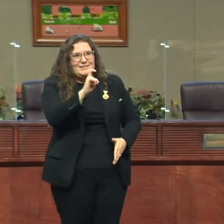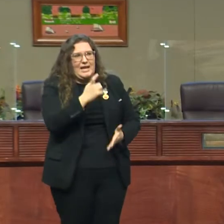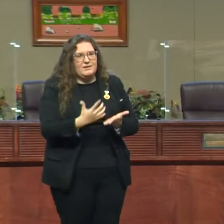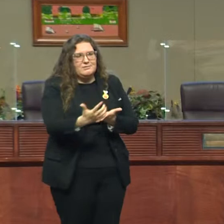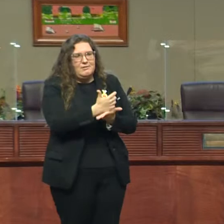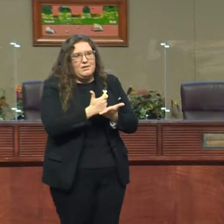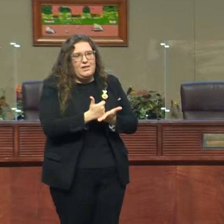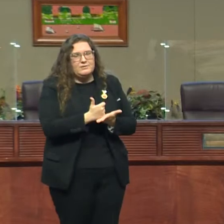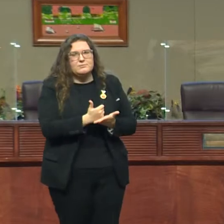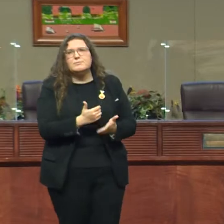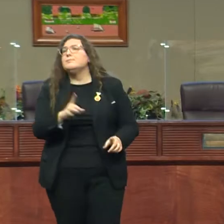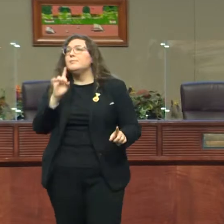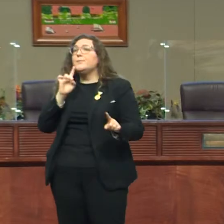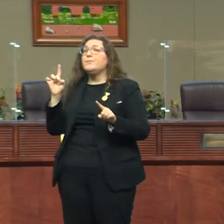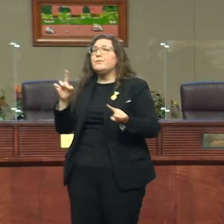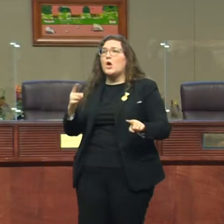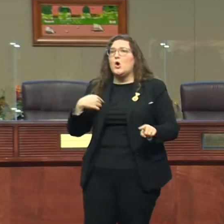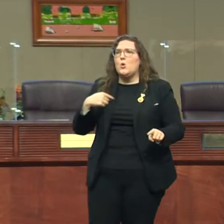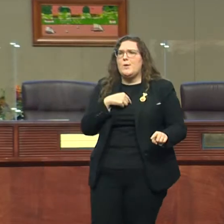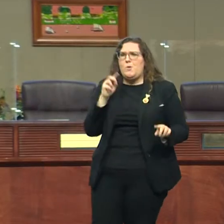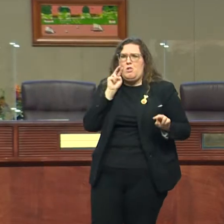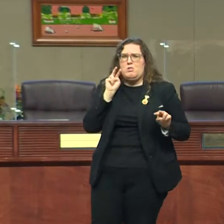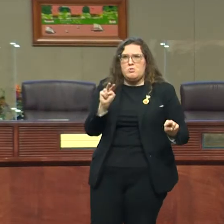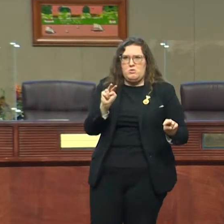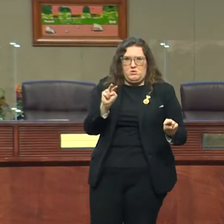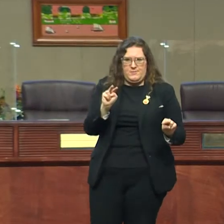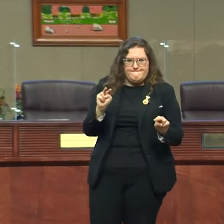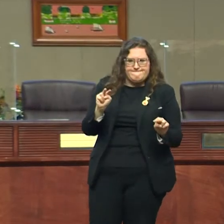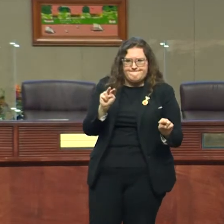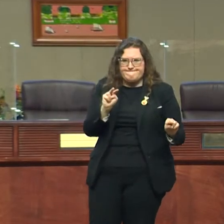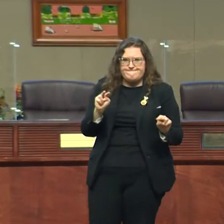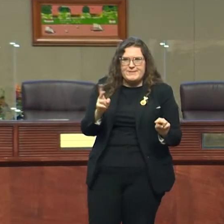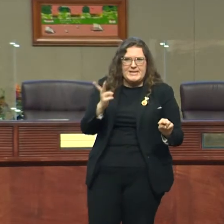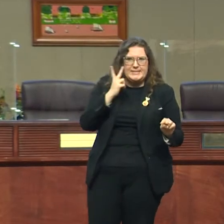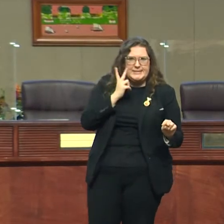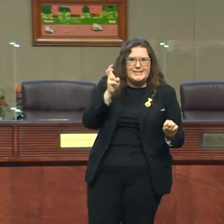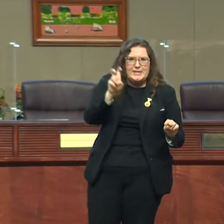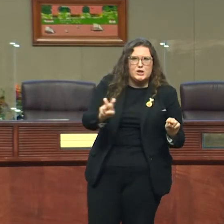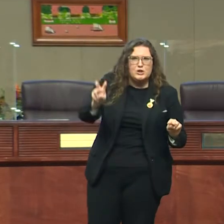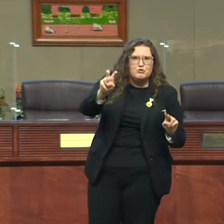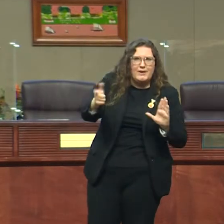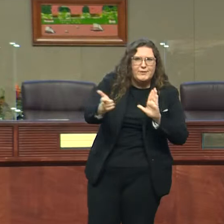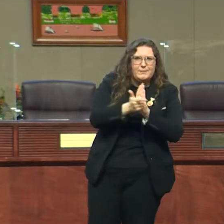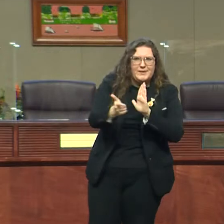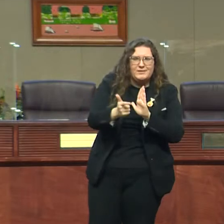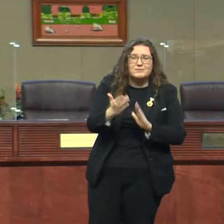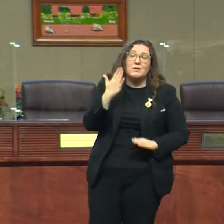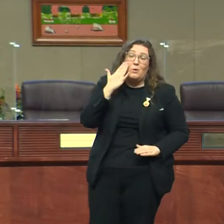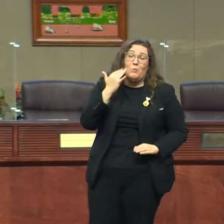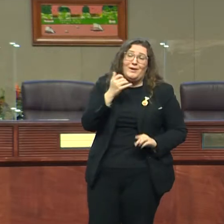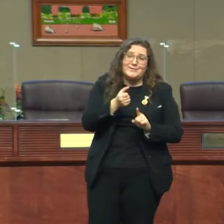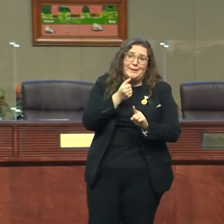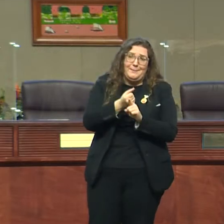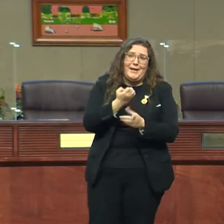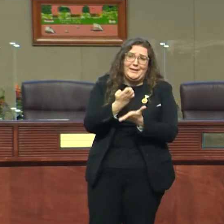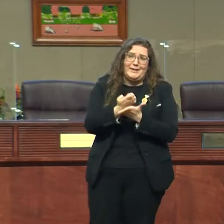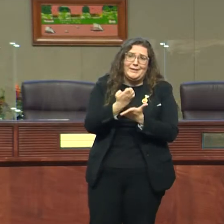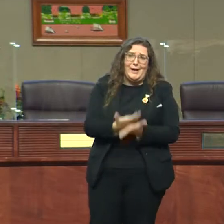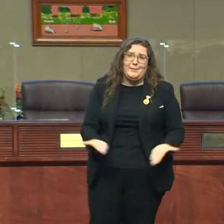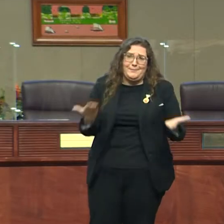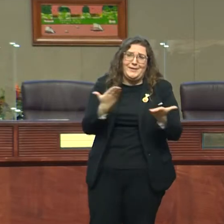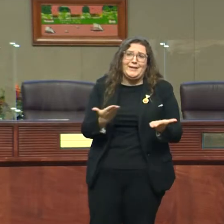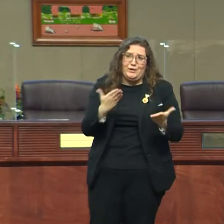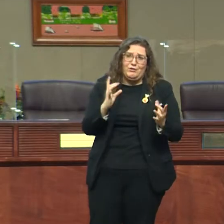bans because it could have some significant negative impacts on our local economy. I